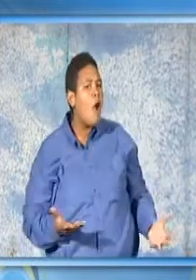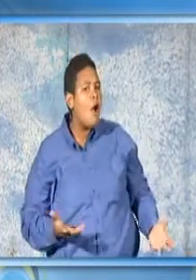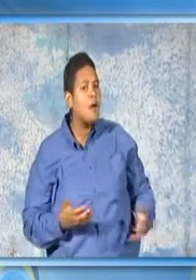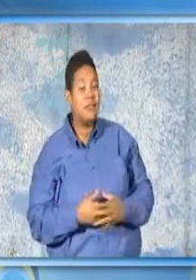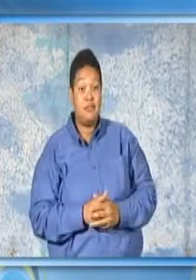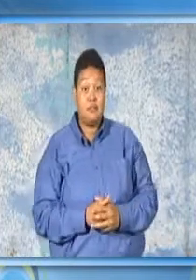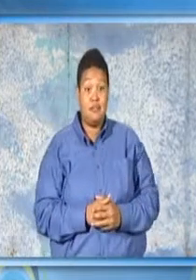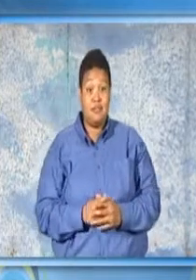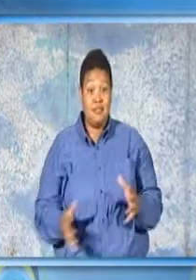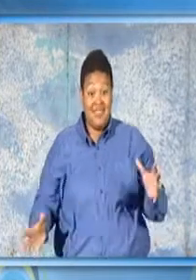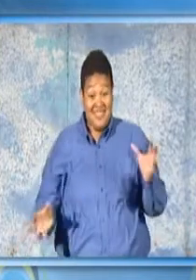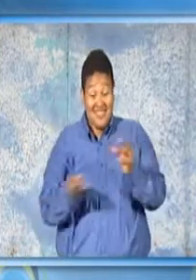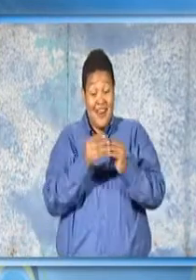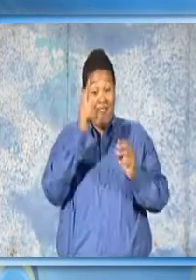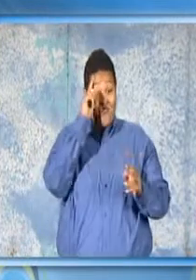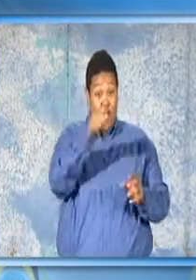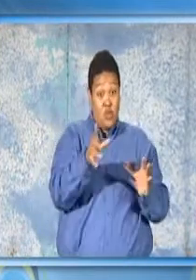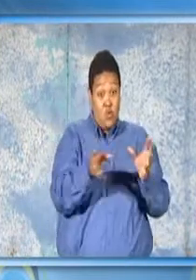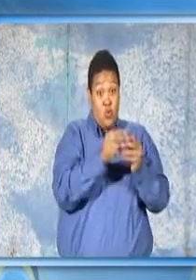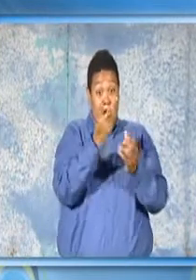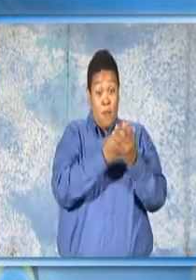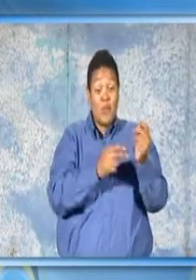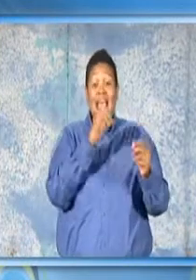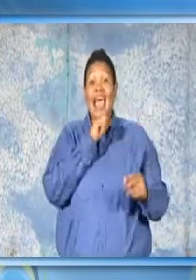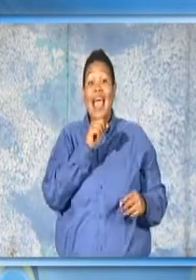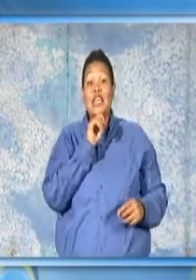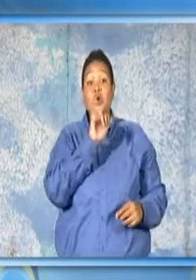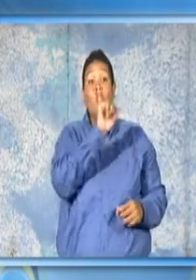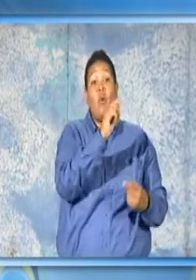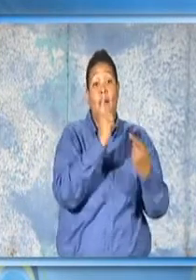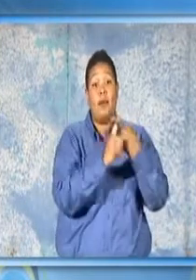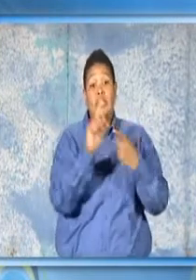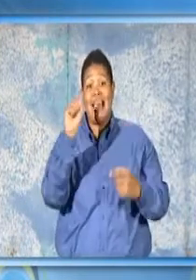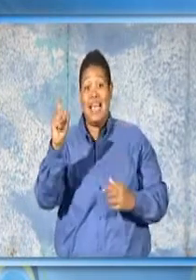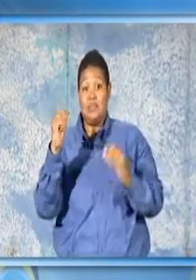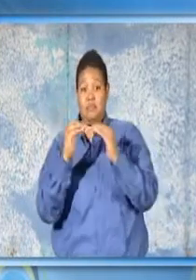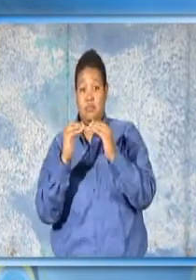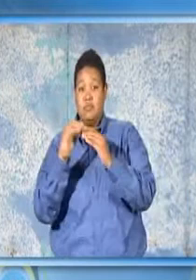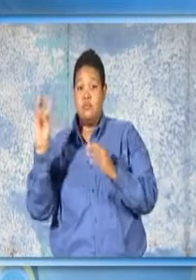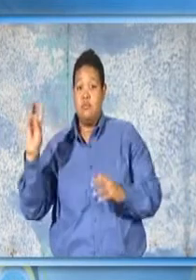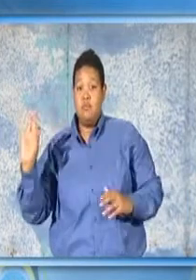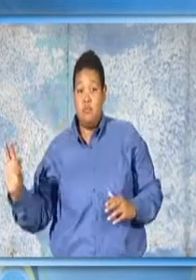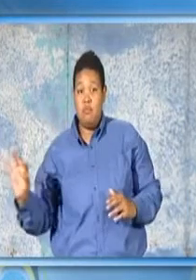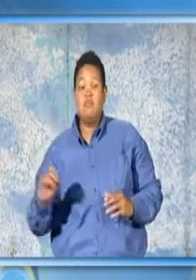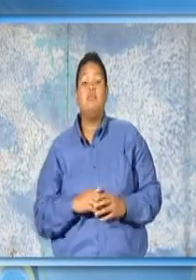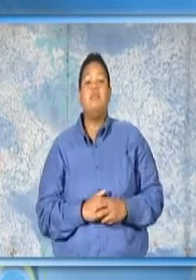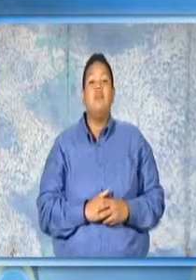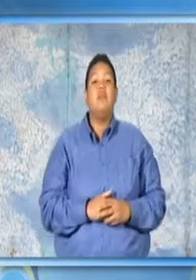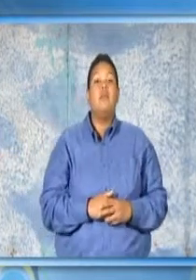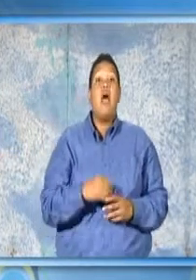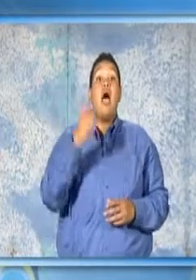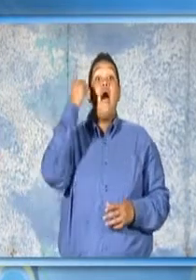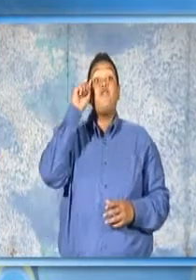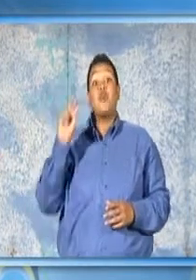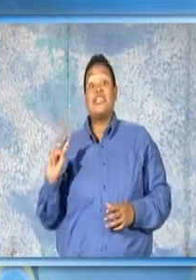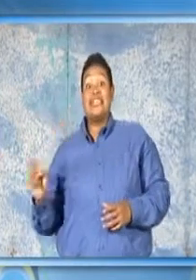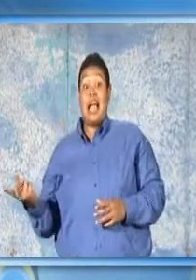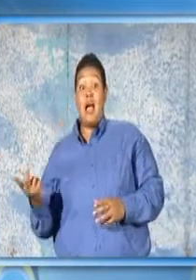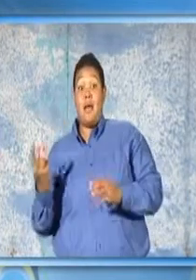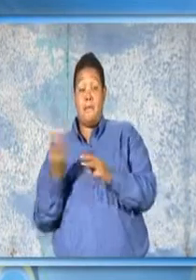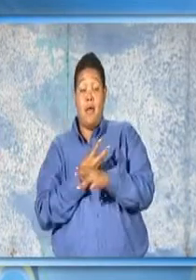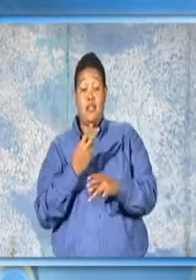The equation for the sum of their ages is y plus x equals 69. And for the second